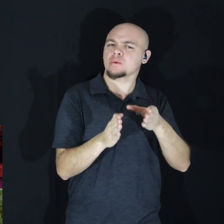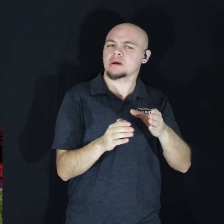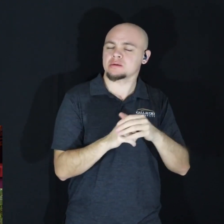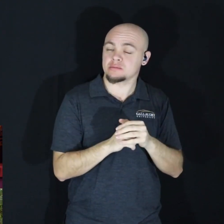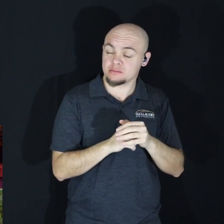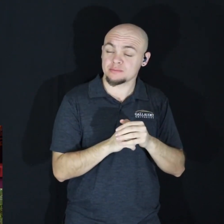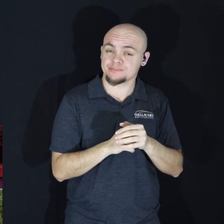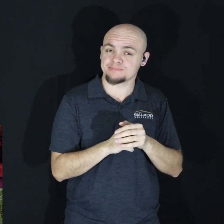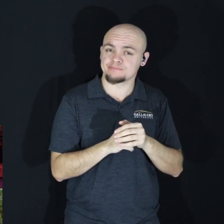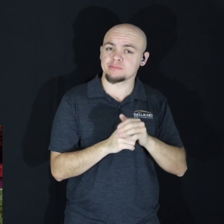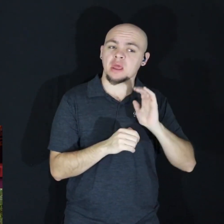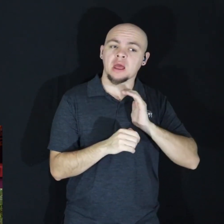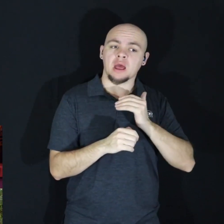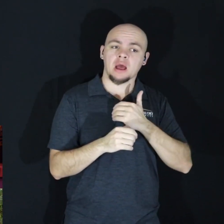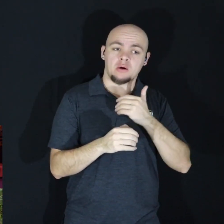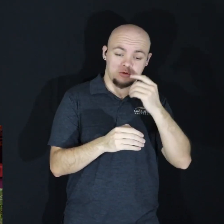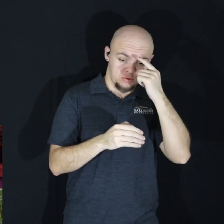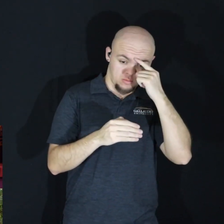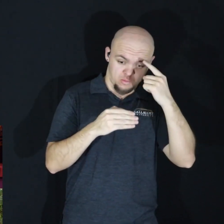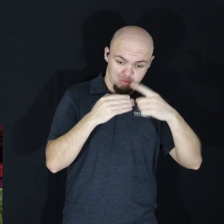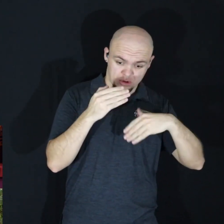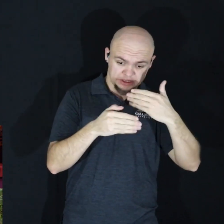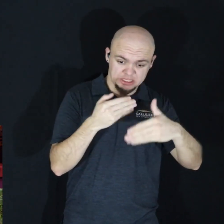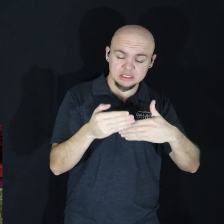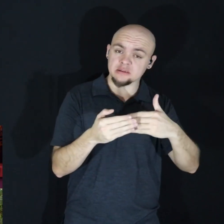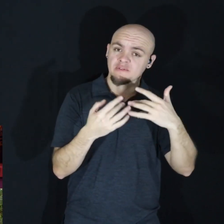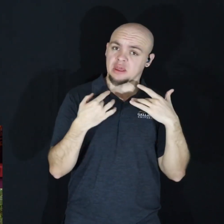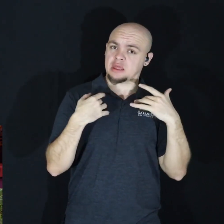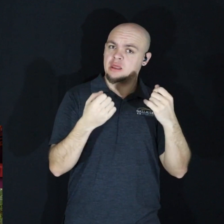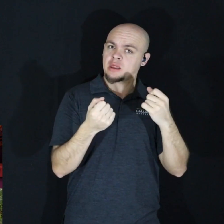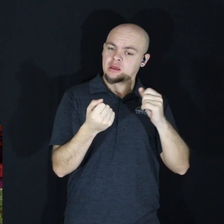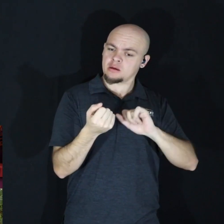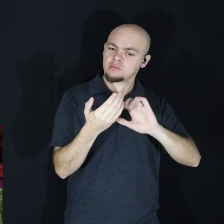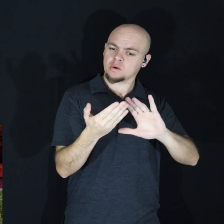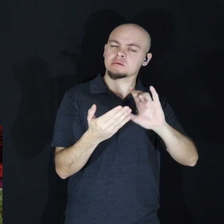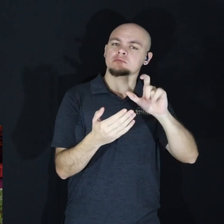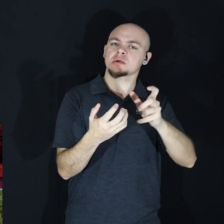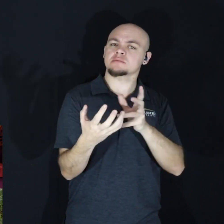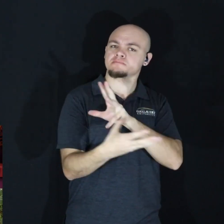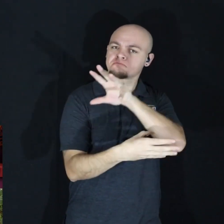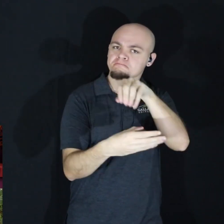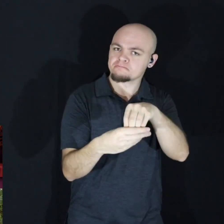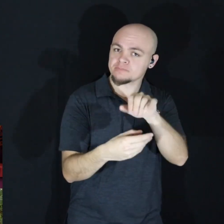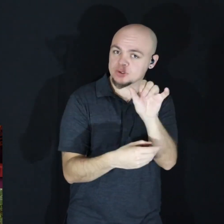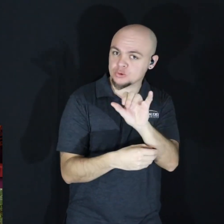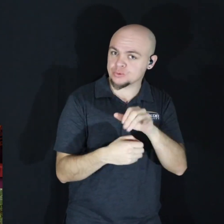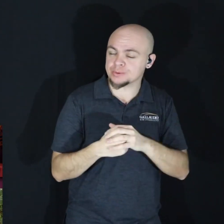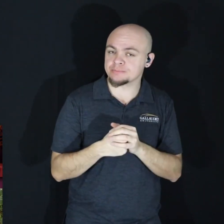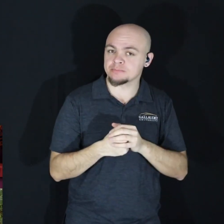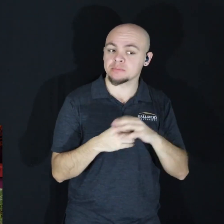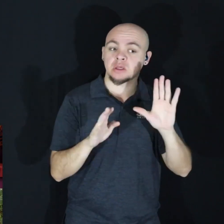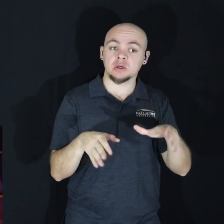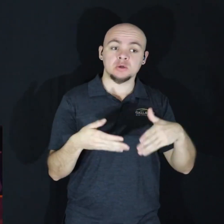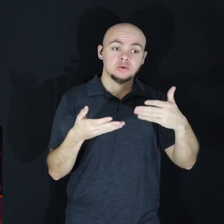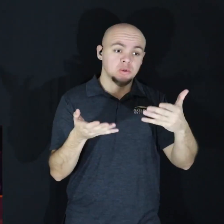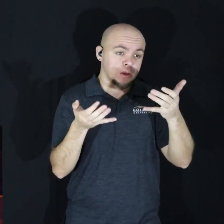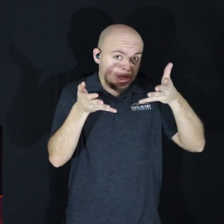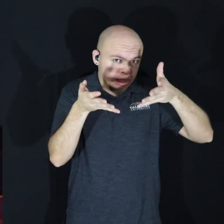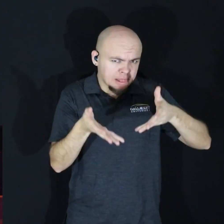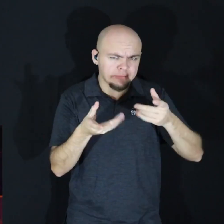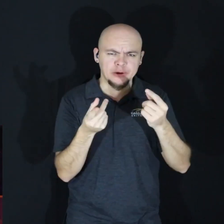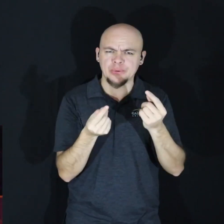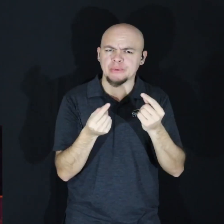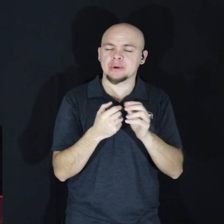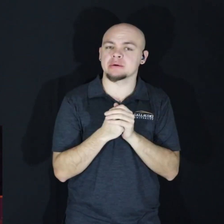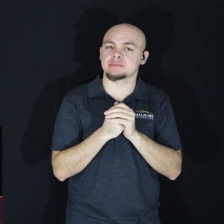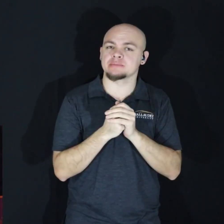the way we approach processes of healing. So, what's left to do? It's